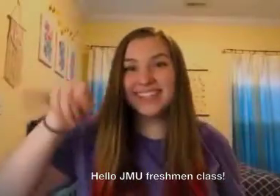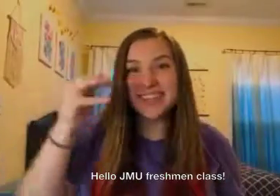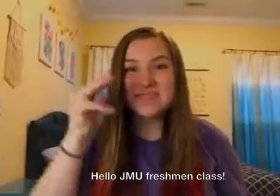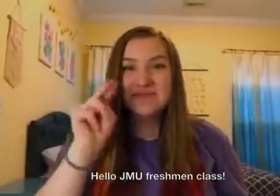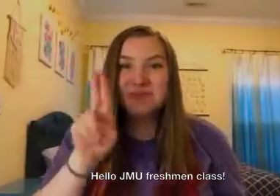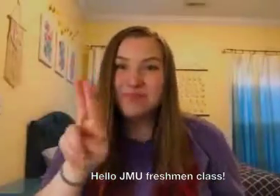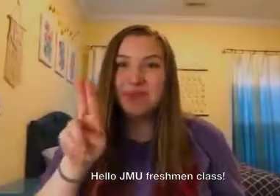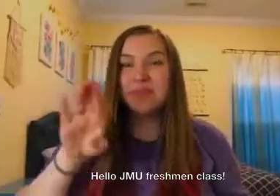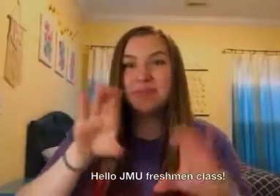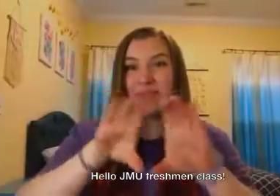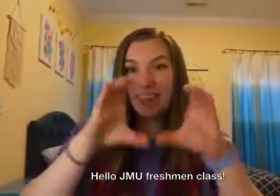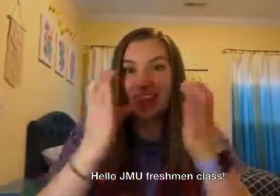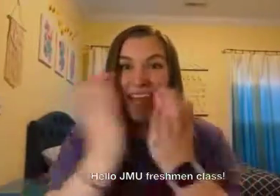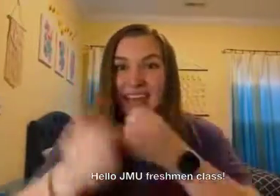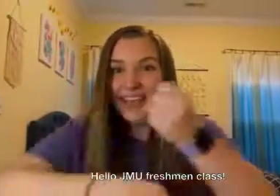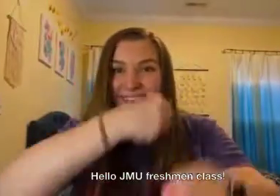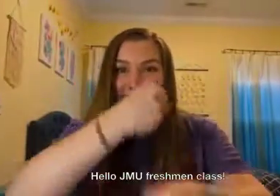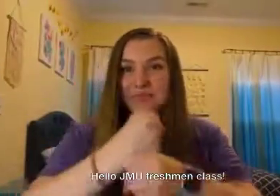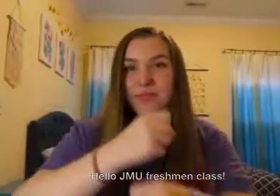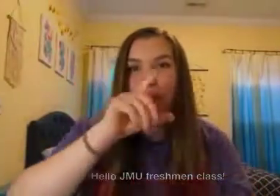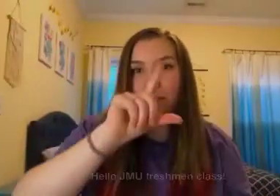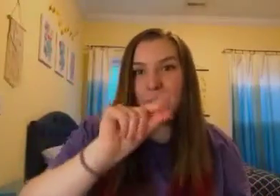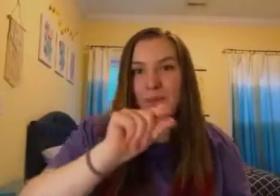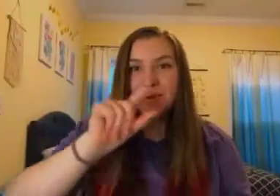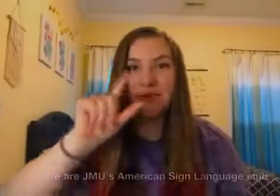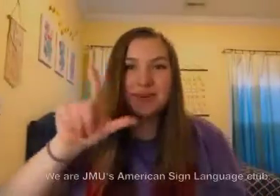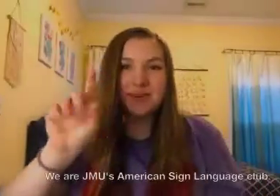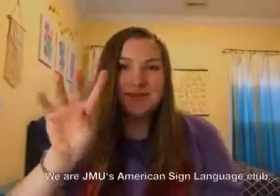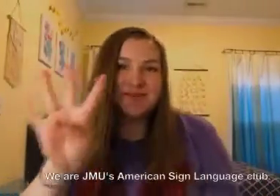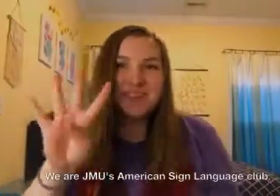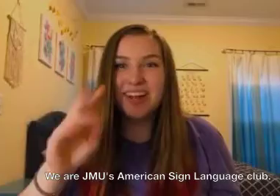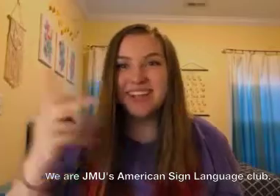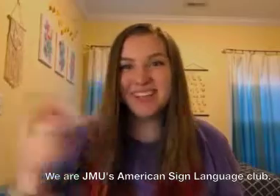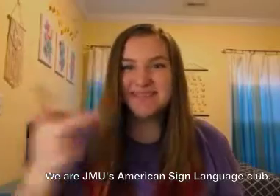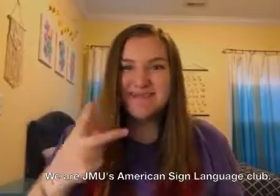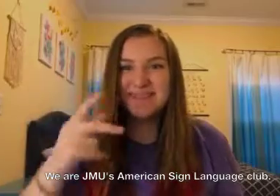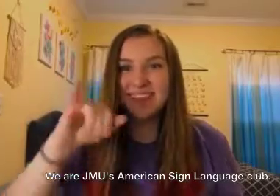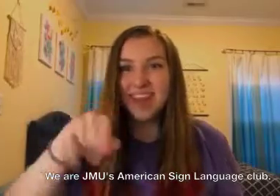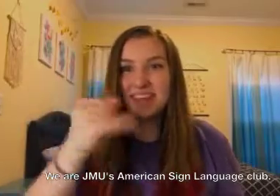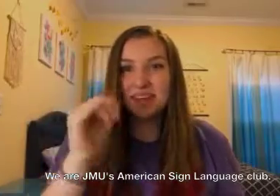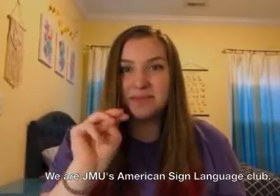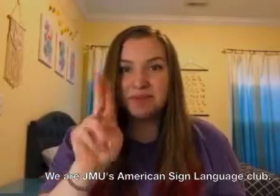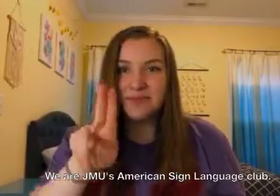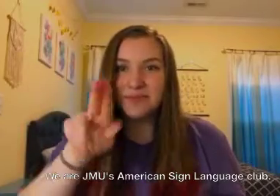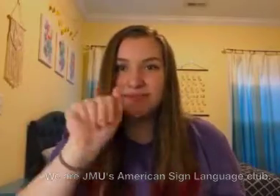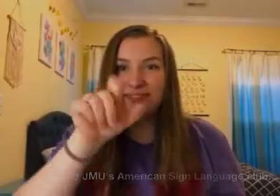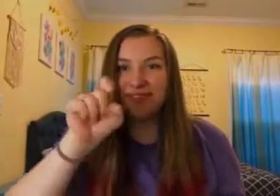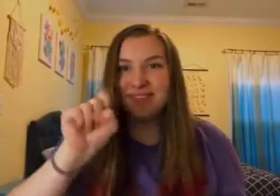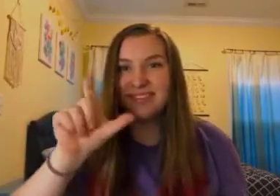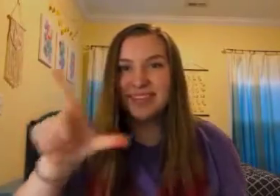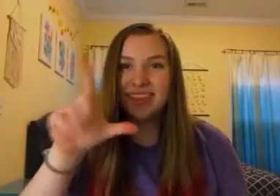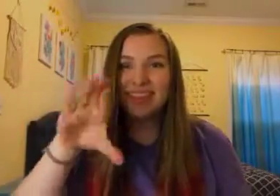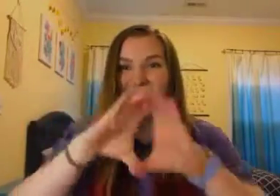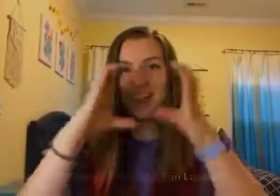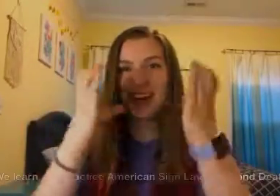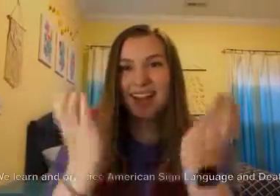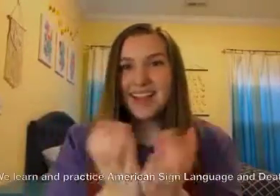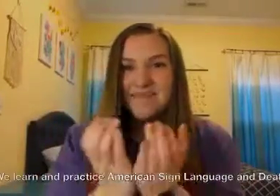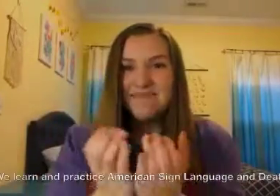Hello, JMU freshman class. We are JMU's American Sign Language Club. We learn and